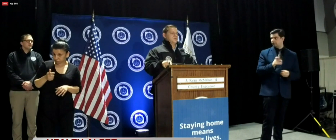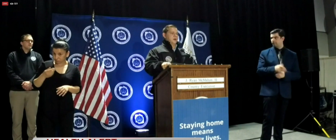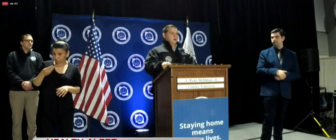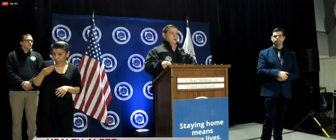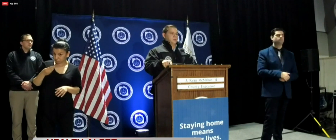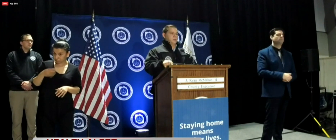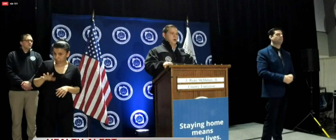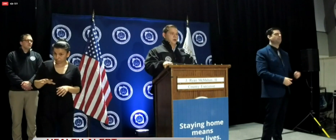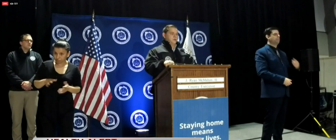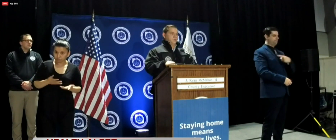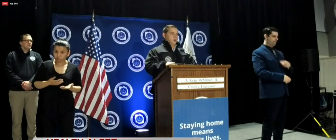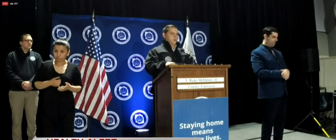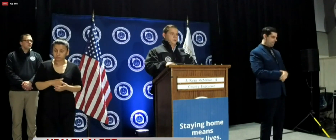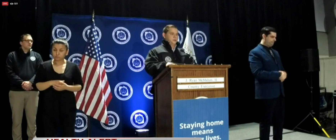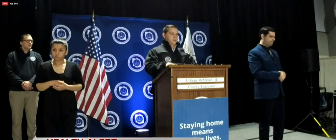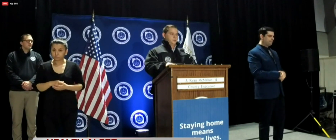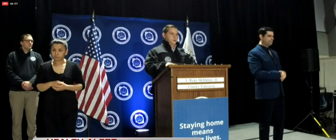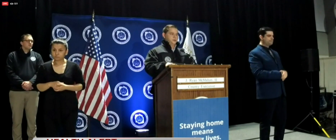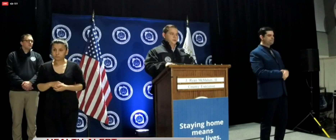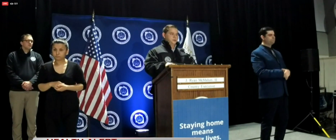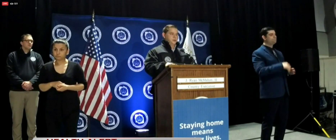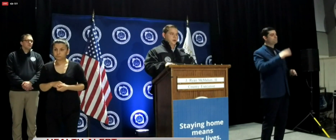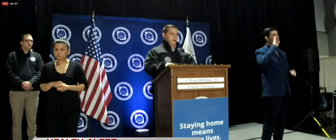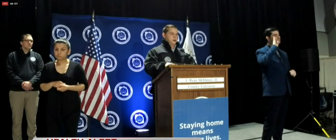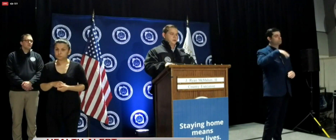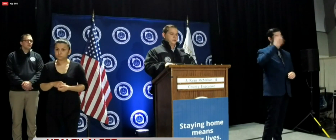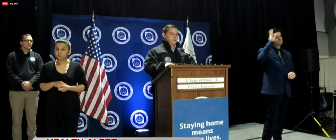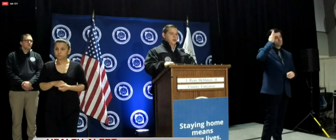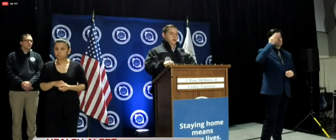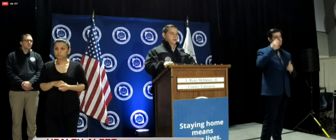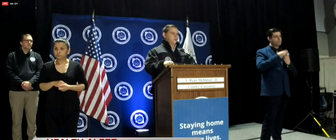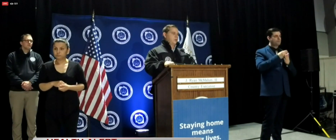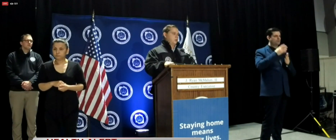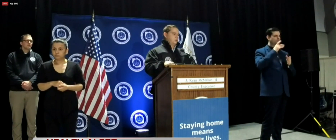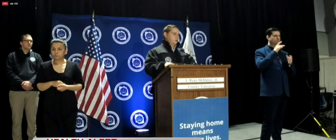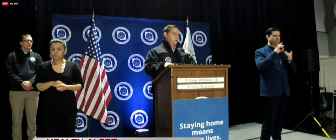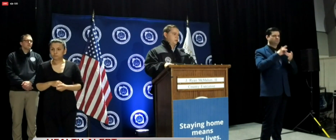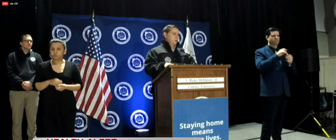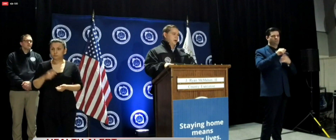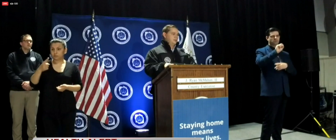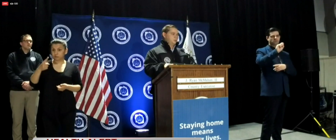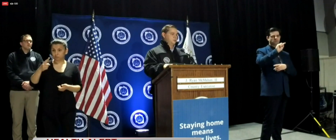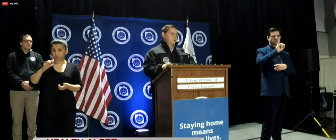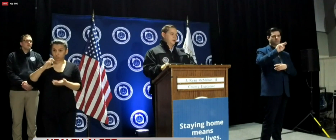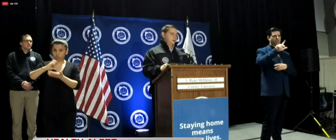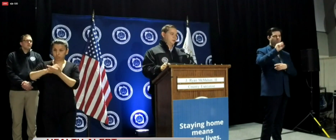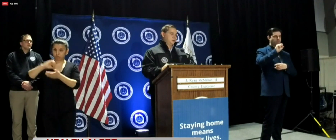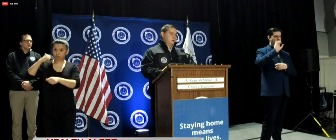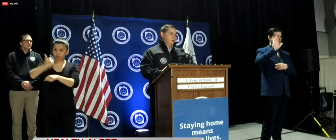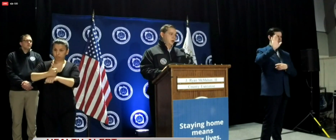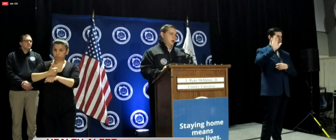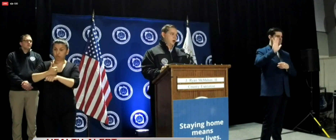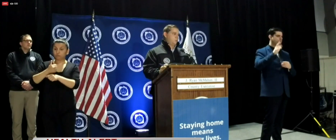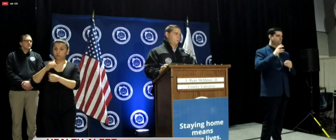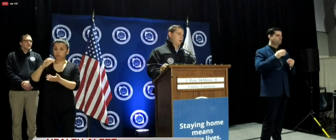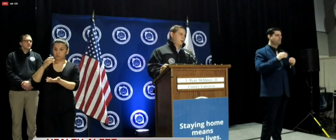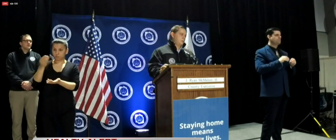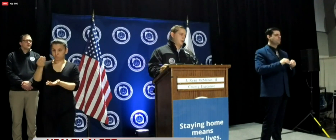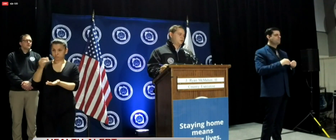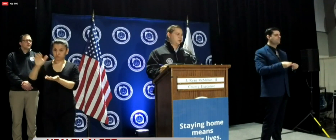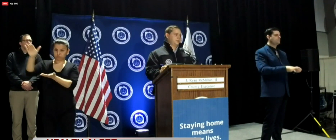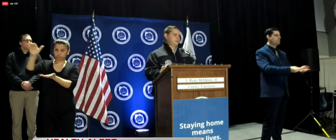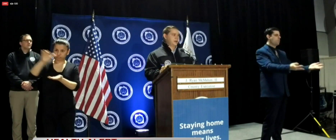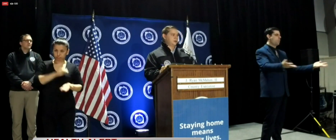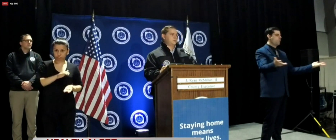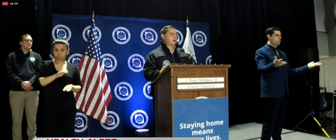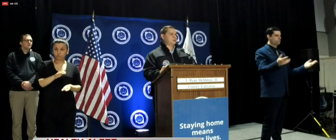the federal money from one of the stimuluses started to flow to the 3 local hospitals today. I'm not